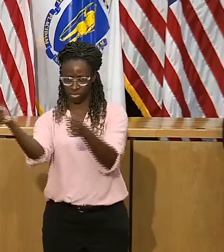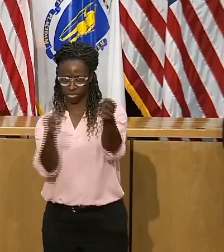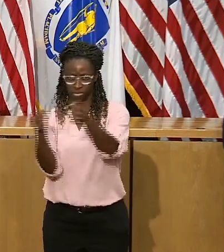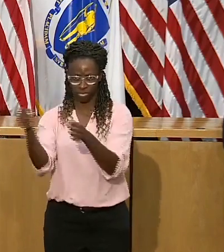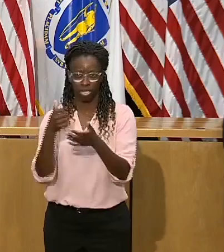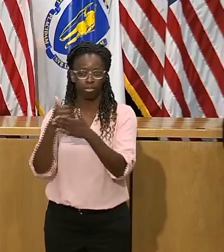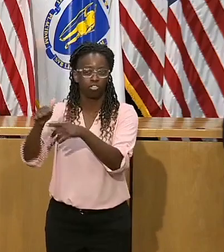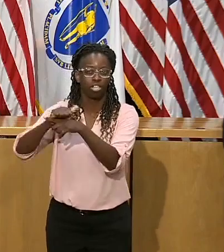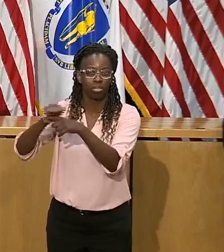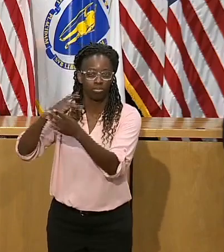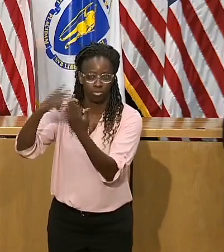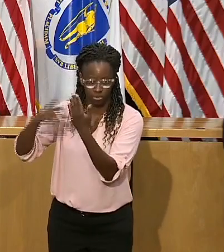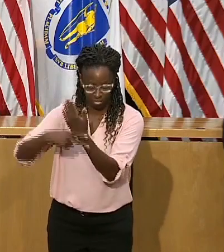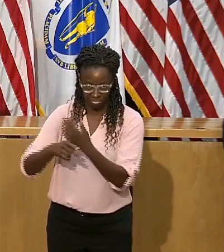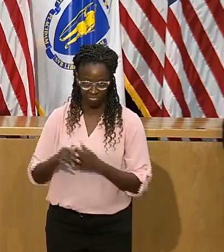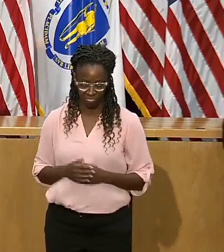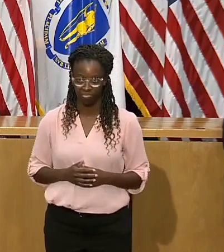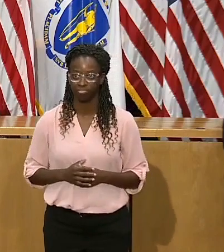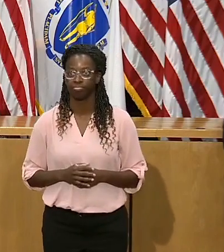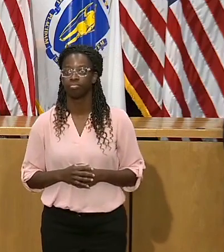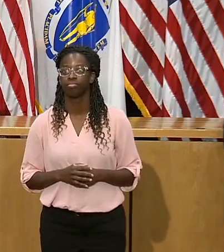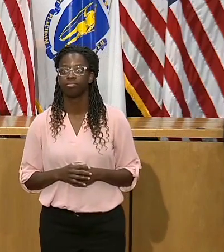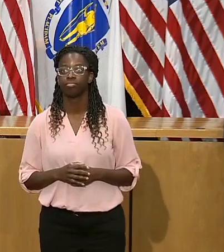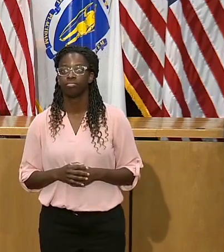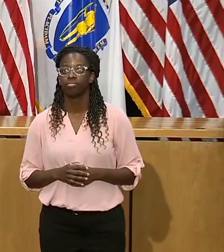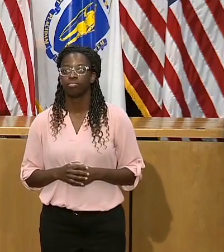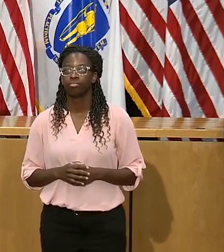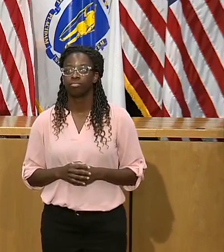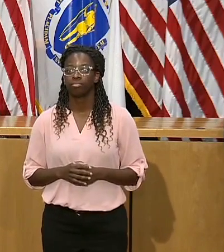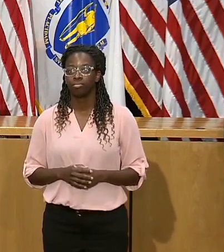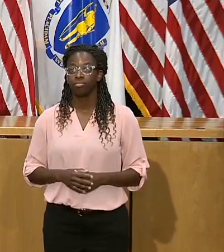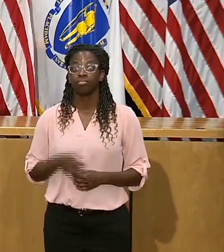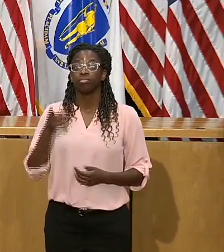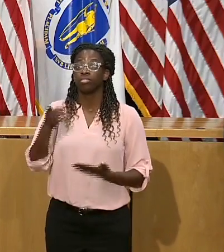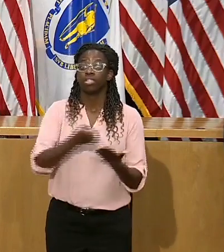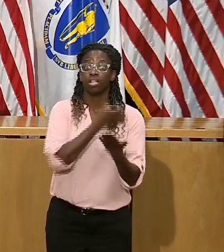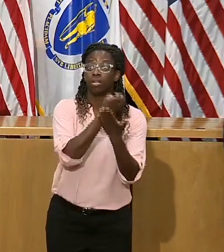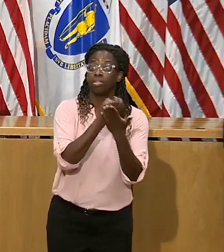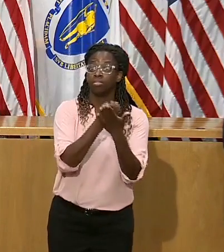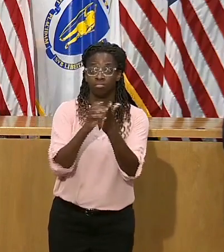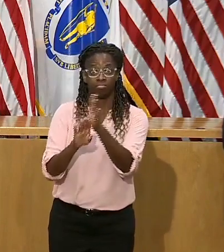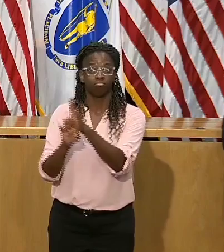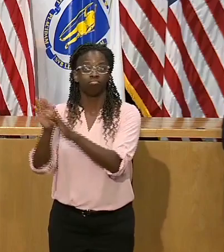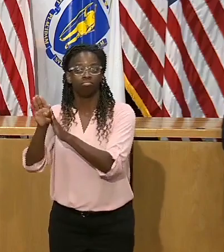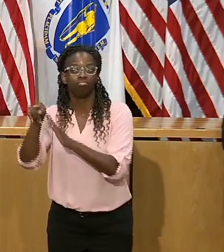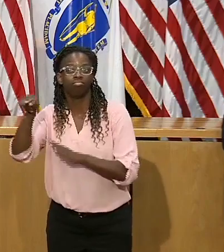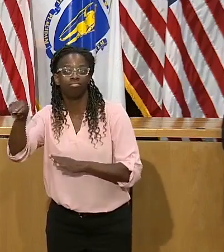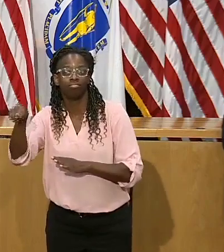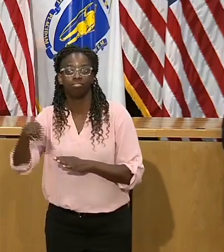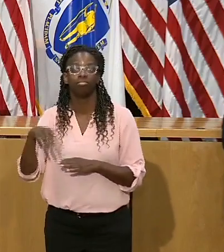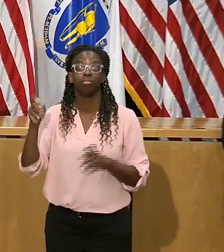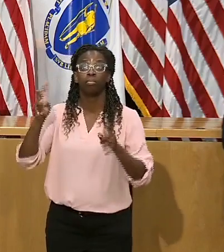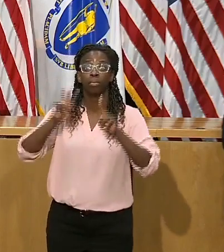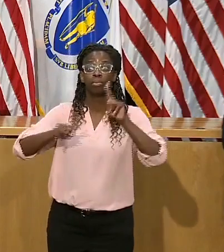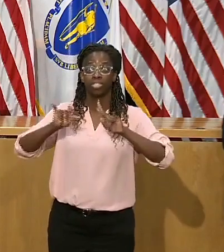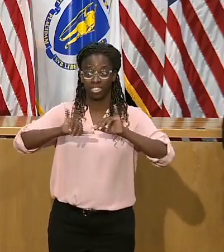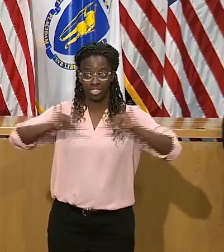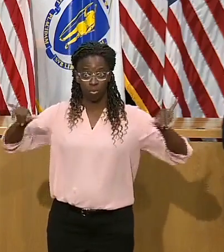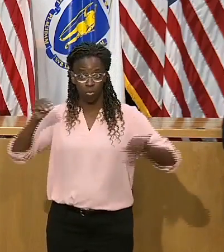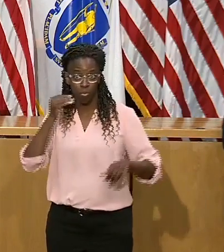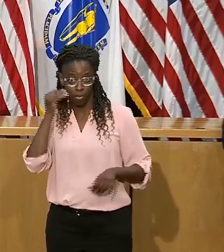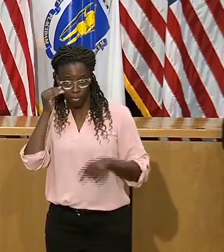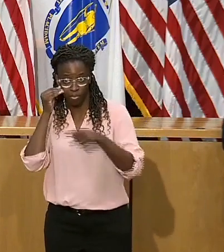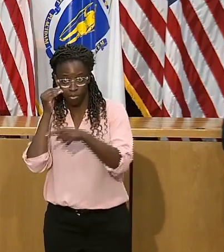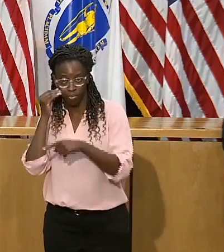hand with economic stability and success. To provide support for that stability, we're building on the